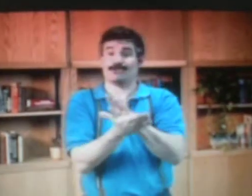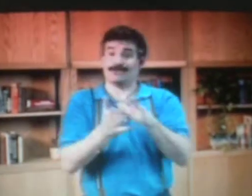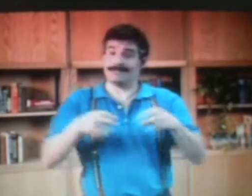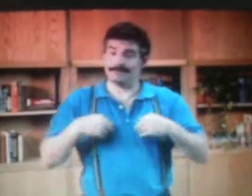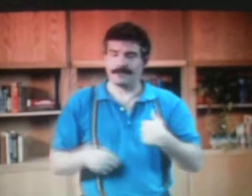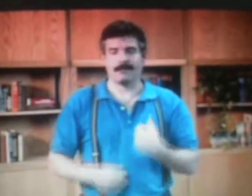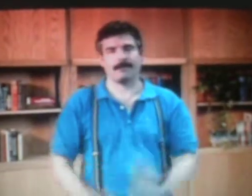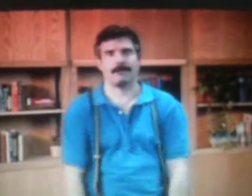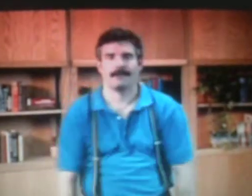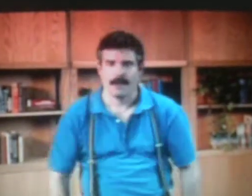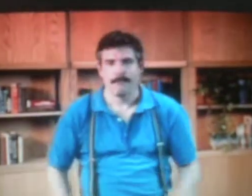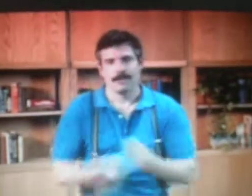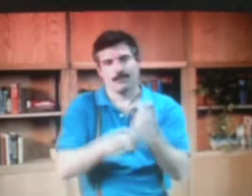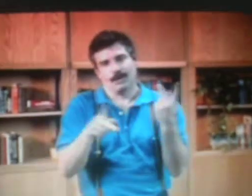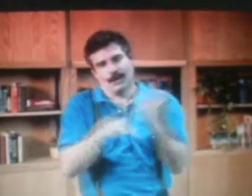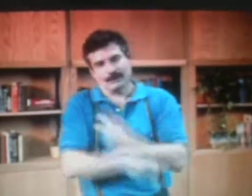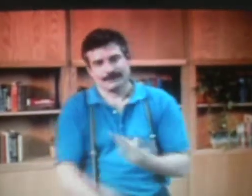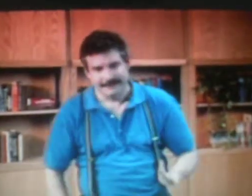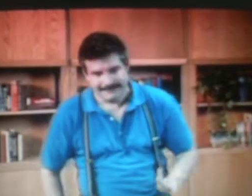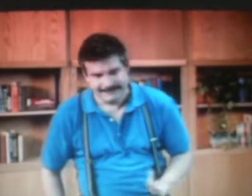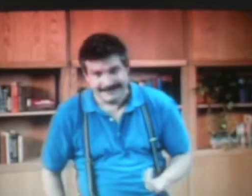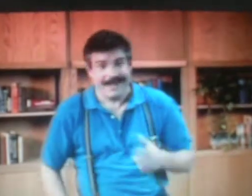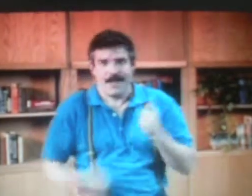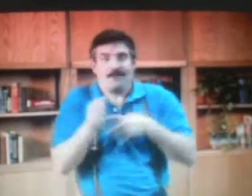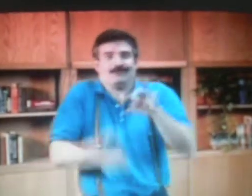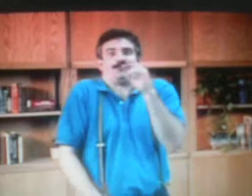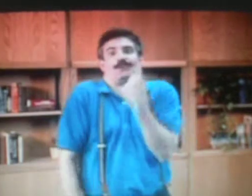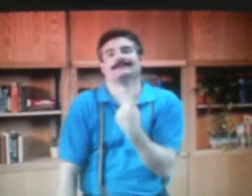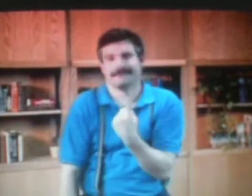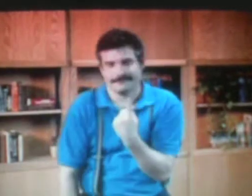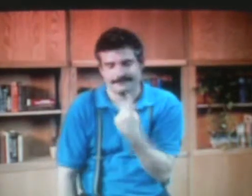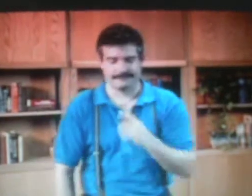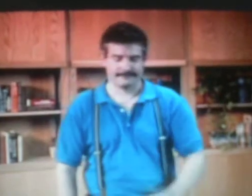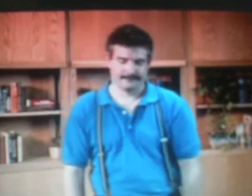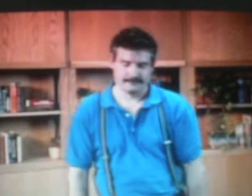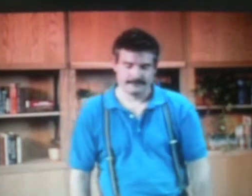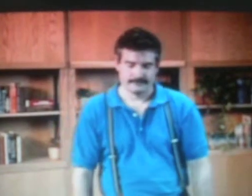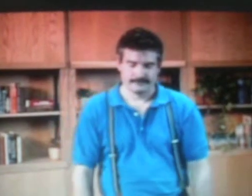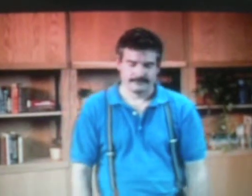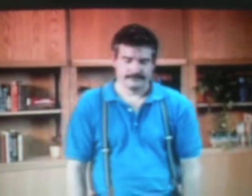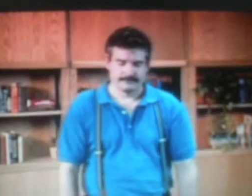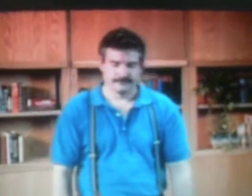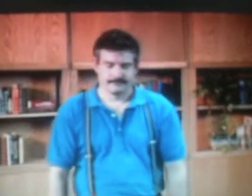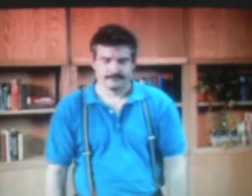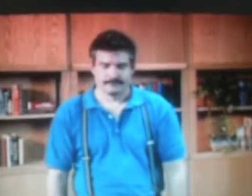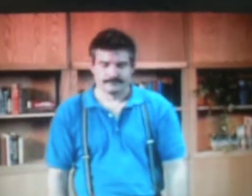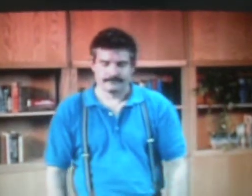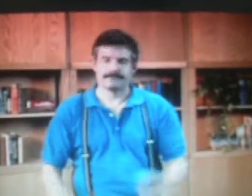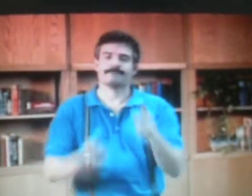And then later, all 8 accept me. So that made it worse. So I had to finally pick one school to attend.